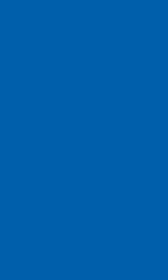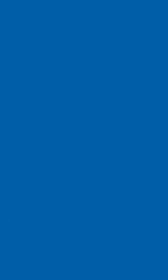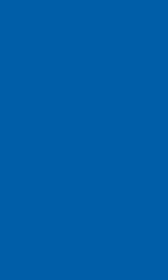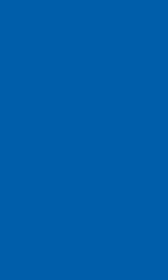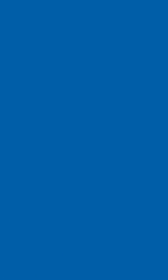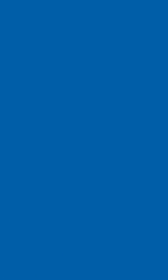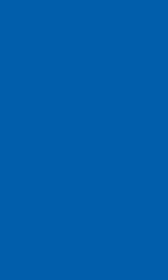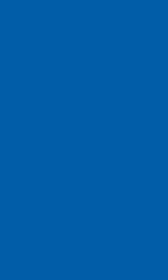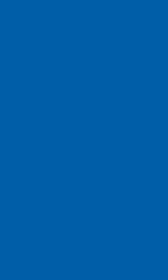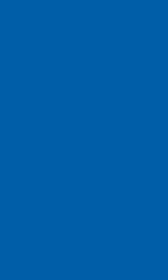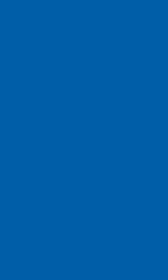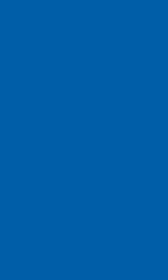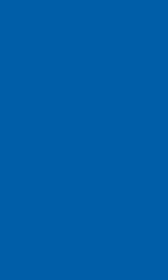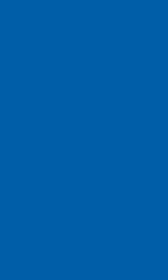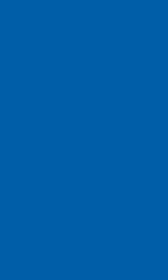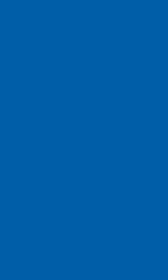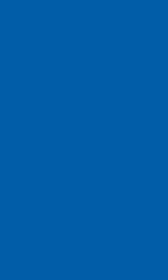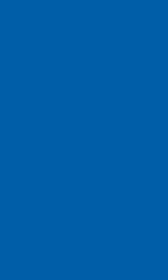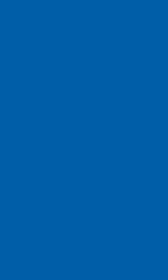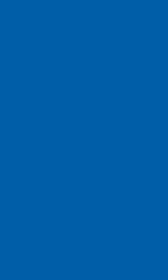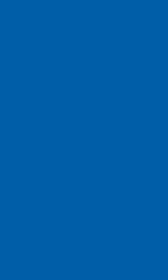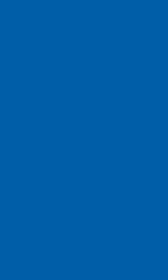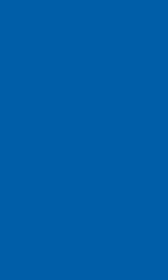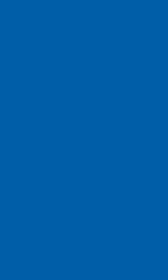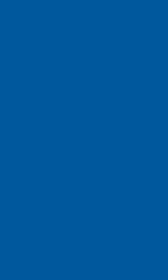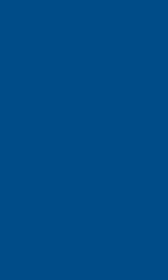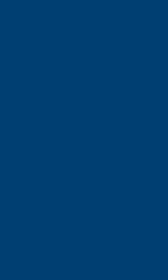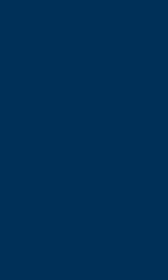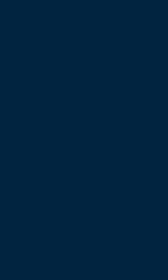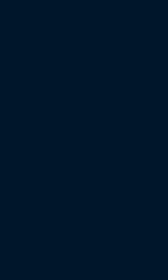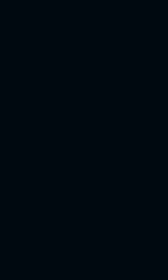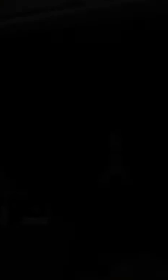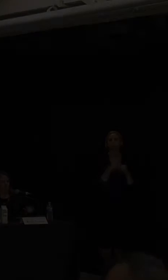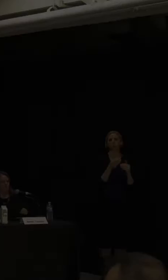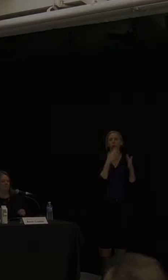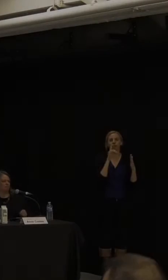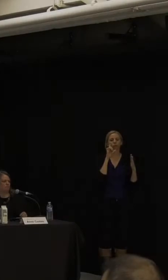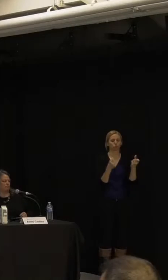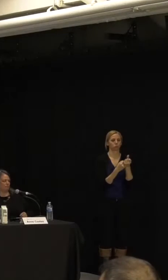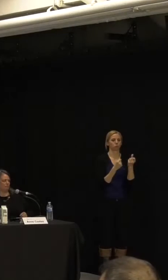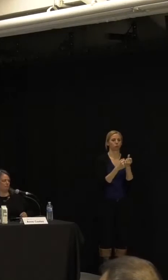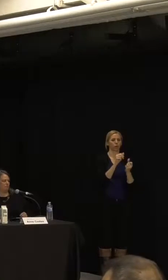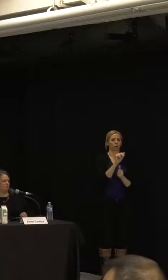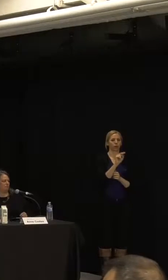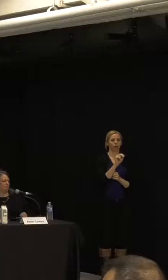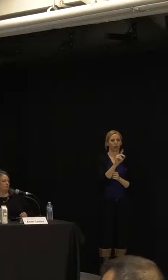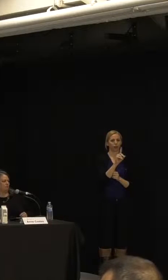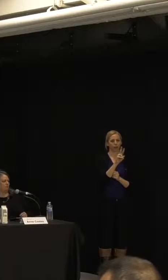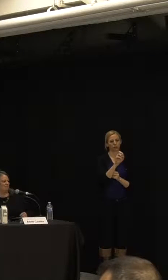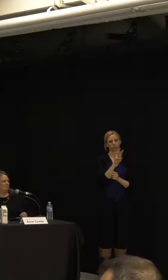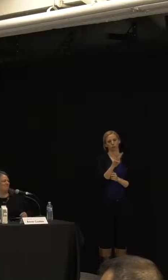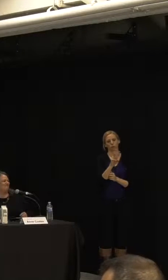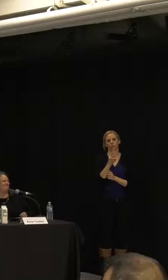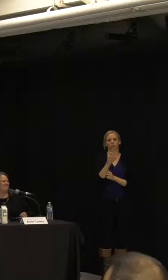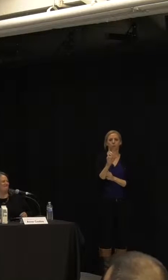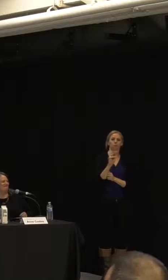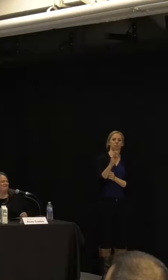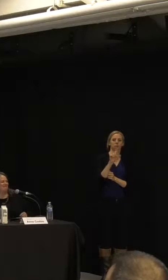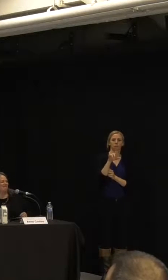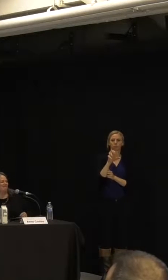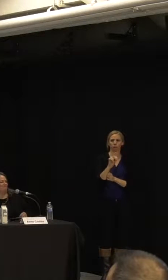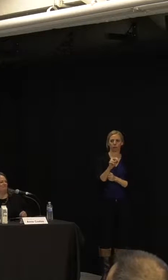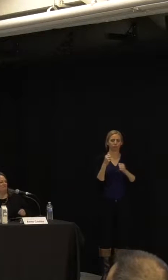And we'd like to thank the support of the Andrew W. Mellon Foundation. With this study, Dance NYC continues to reveal